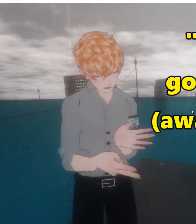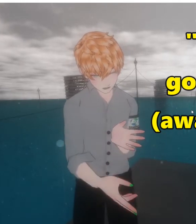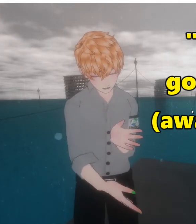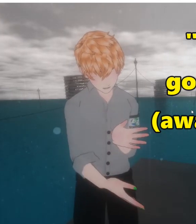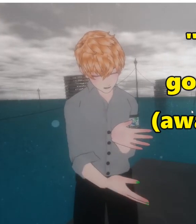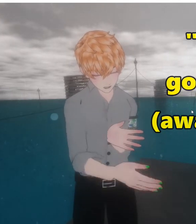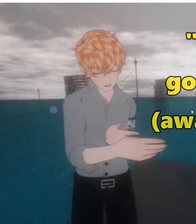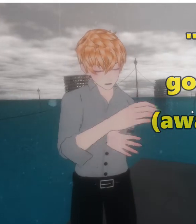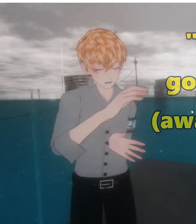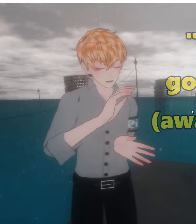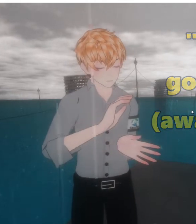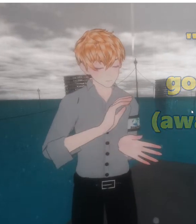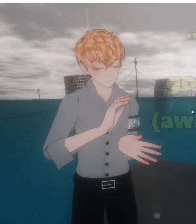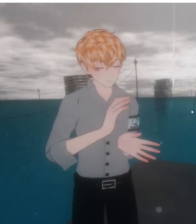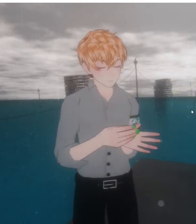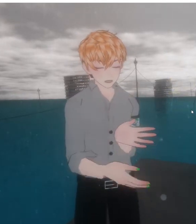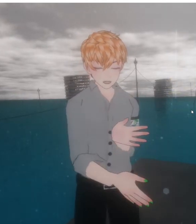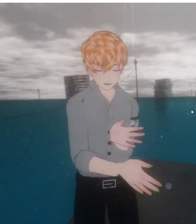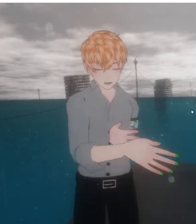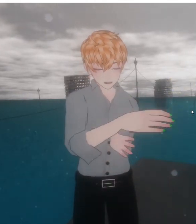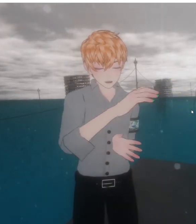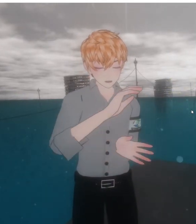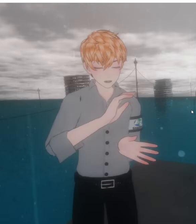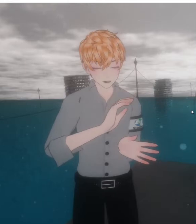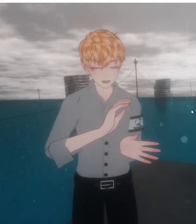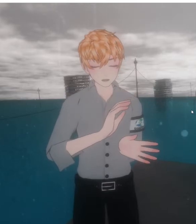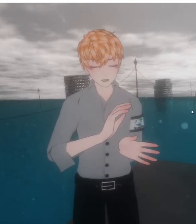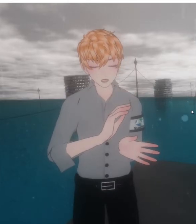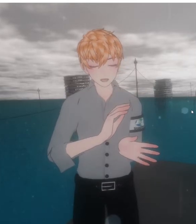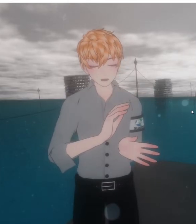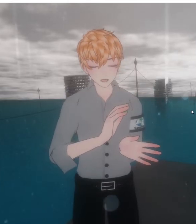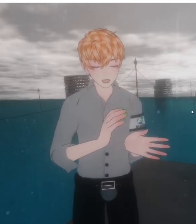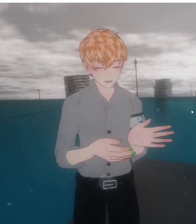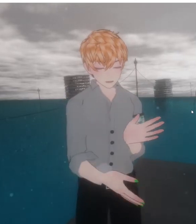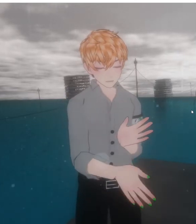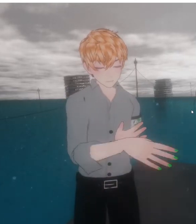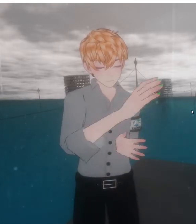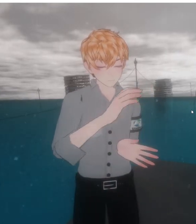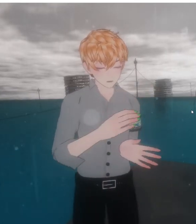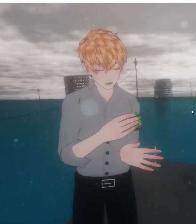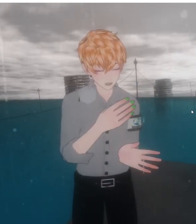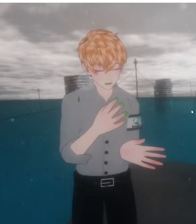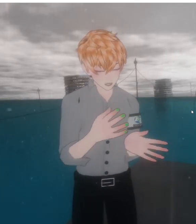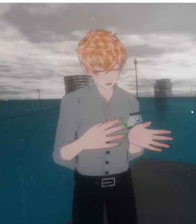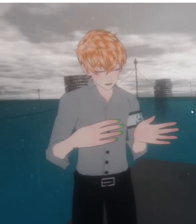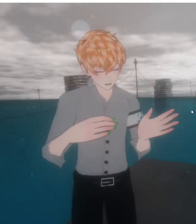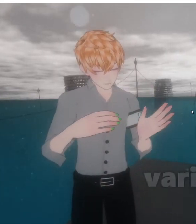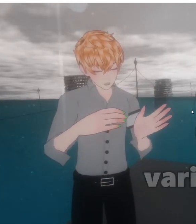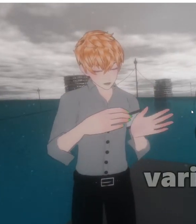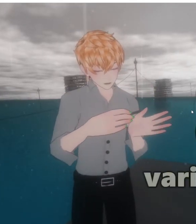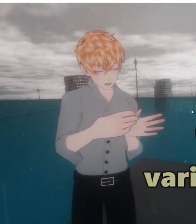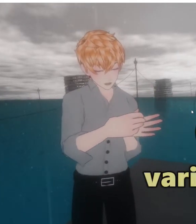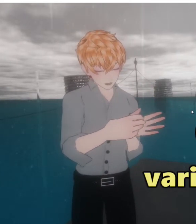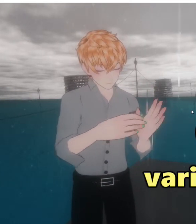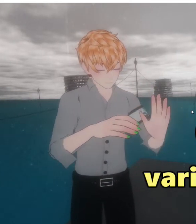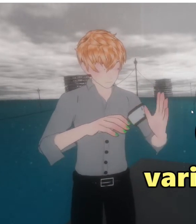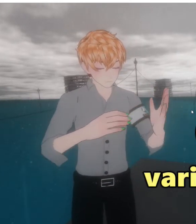like that? Because I remember like criteria if you have a lot of items. On my, how